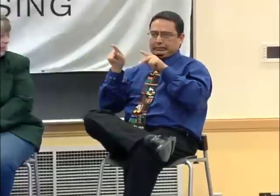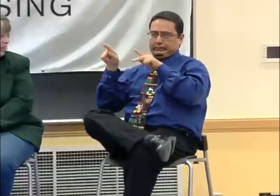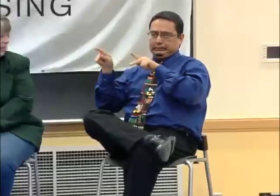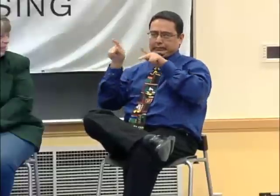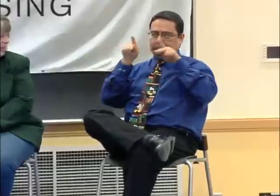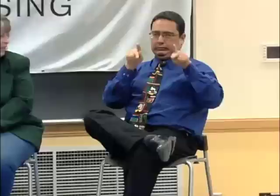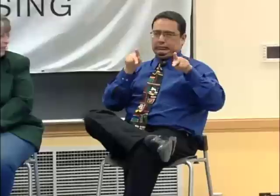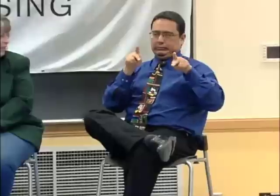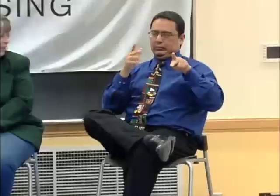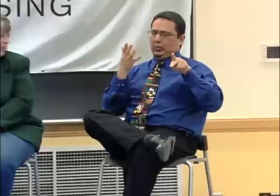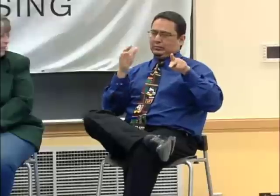perspectives,